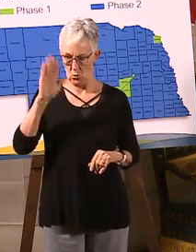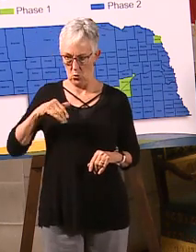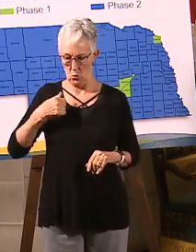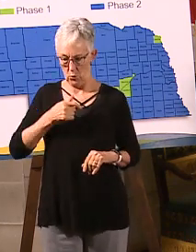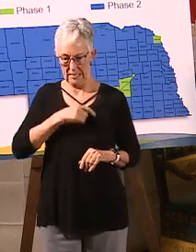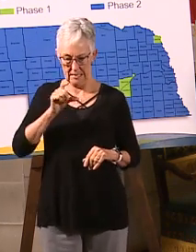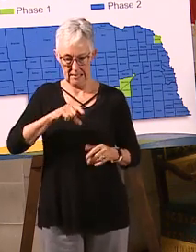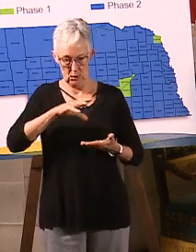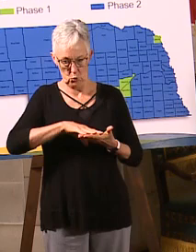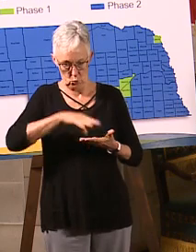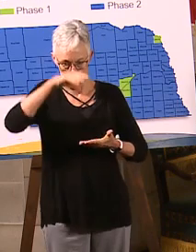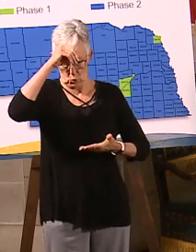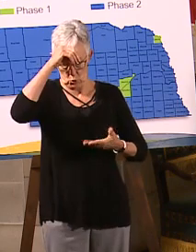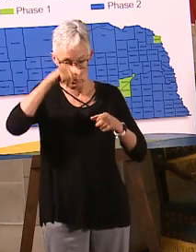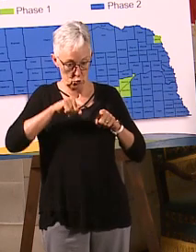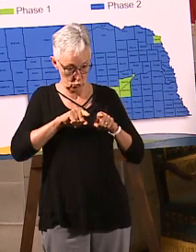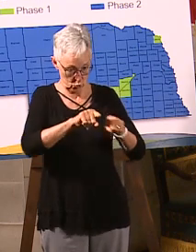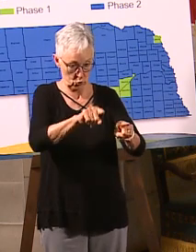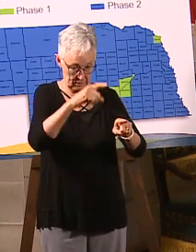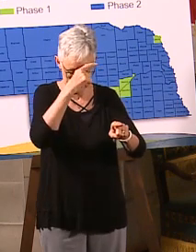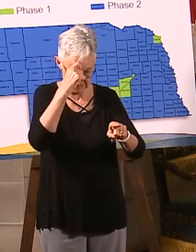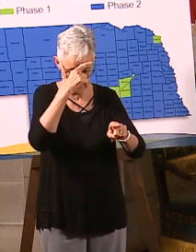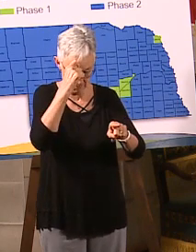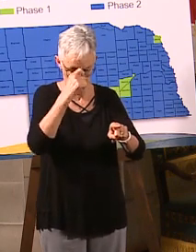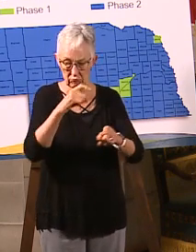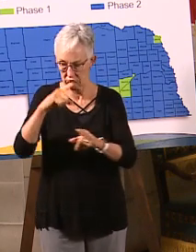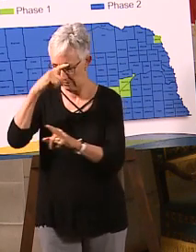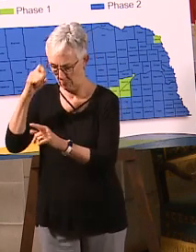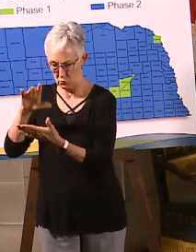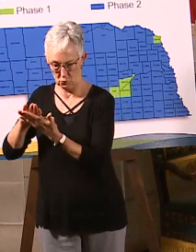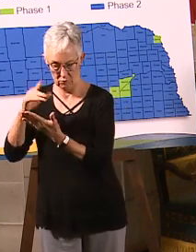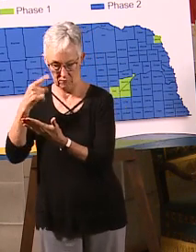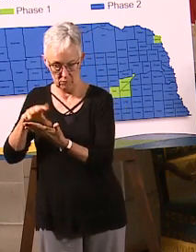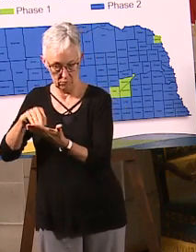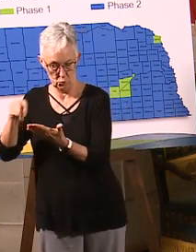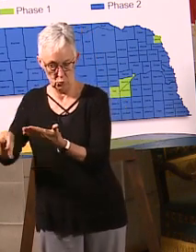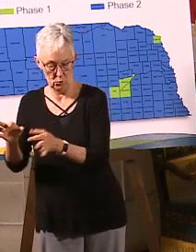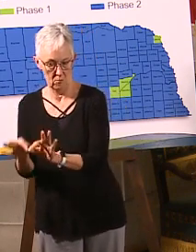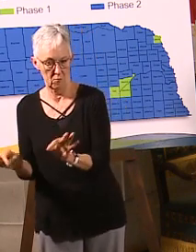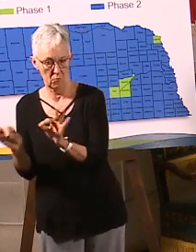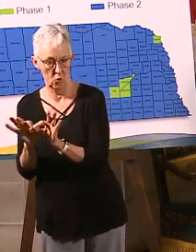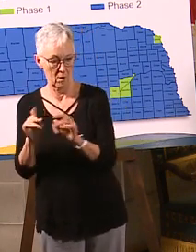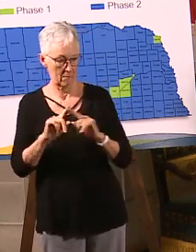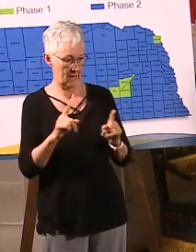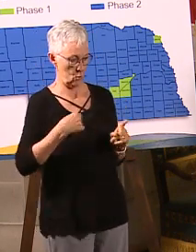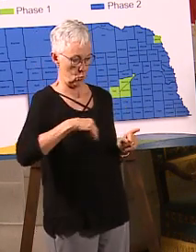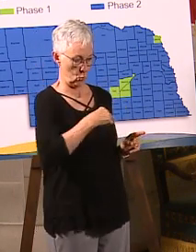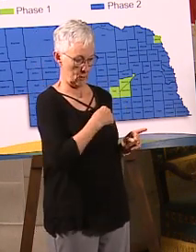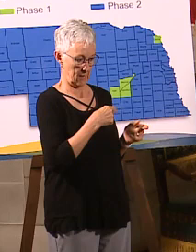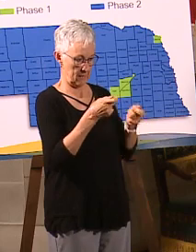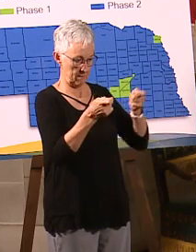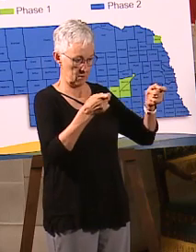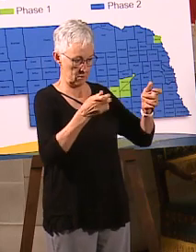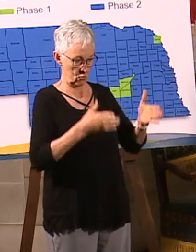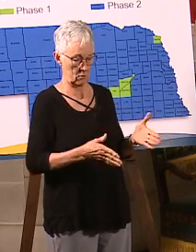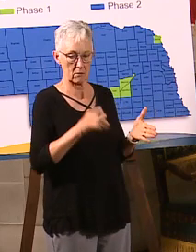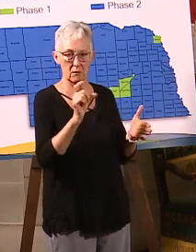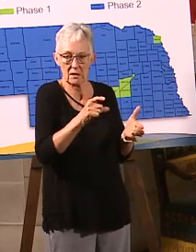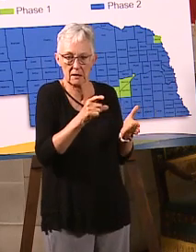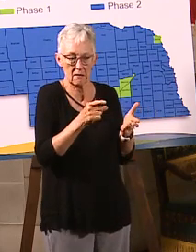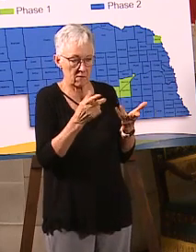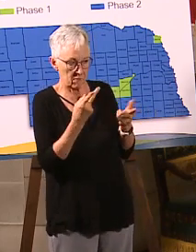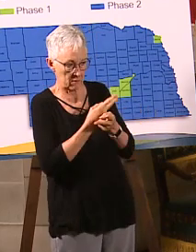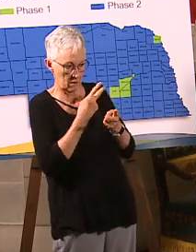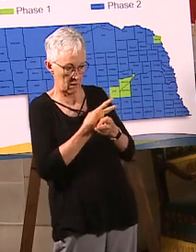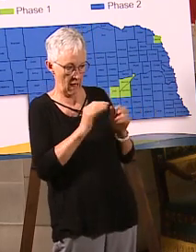students. We want an opportunity for our students to learn, but really we need to learn how we're going to be able to start to restore good practices in schools that are